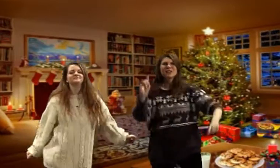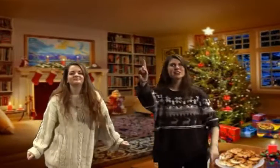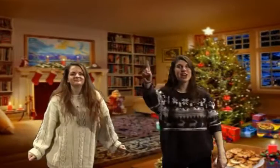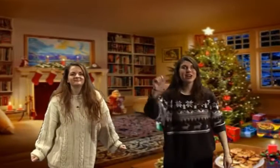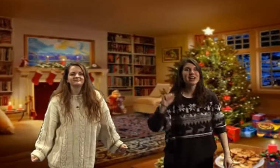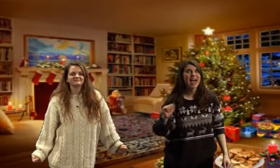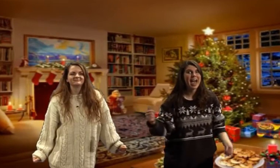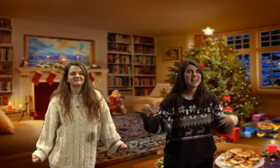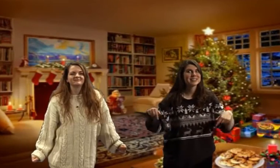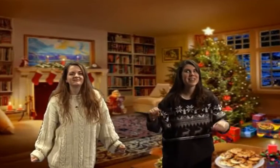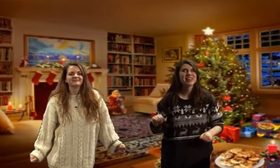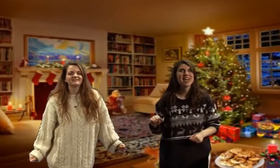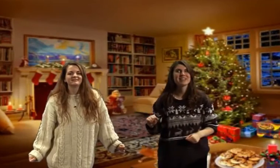Look at this.